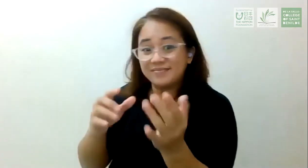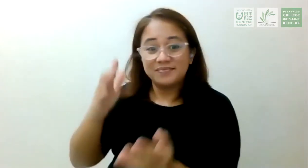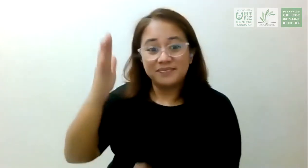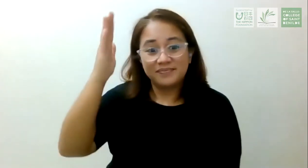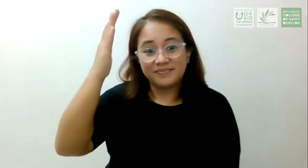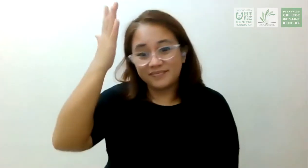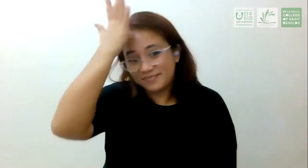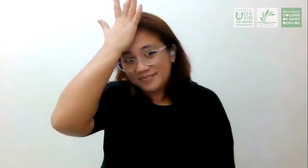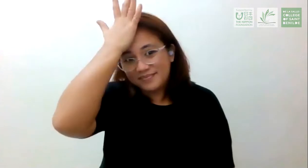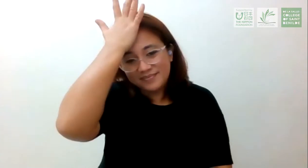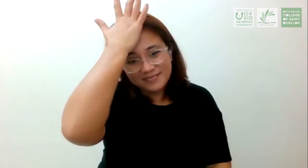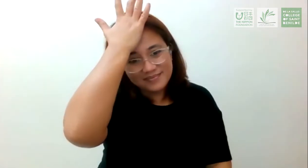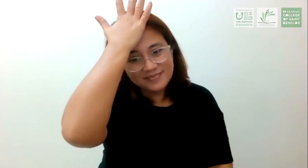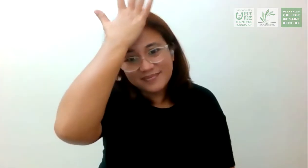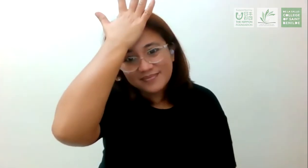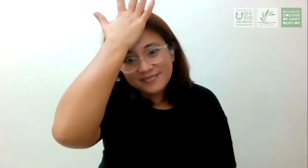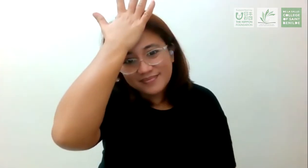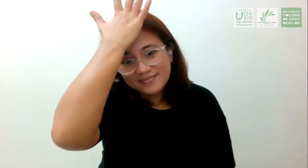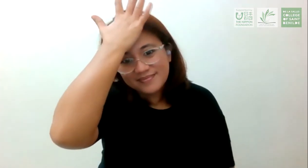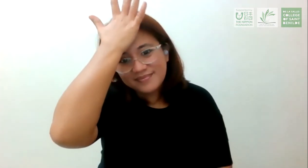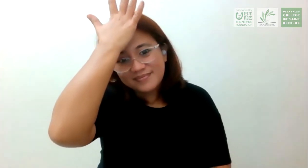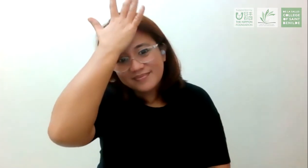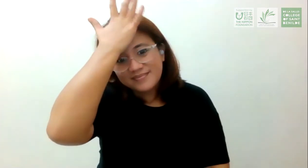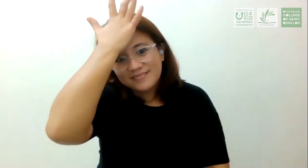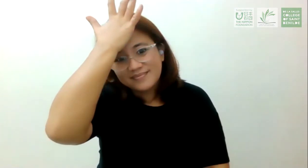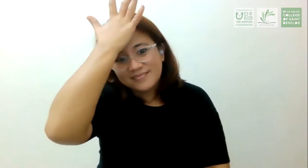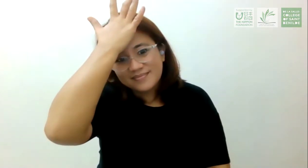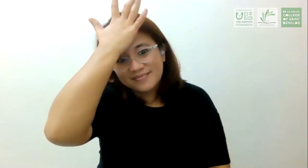Peebs has his hand up. Yes, peeps.